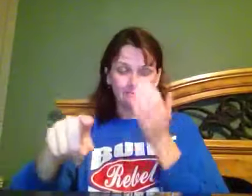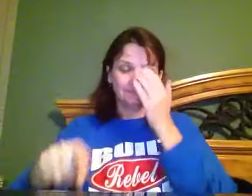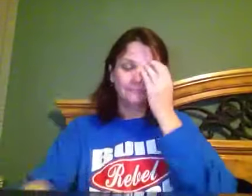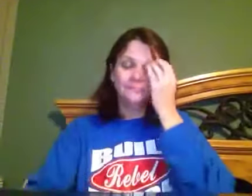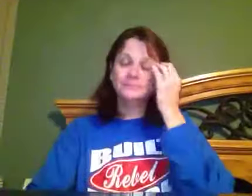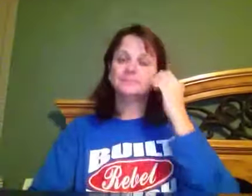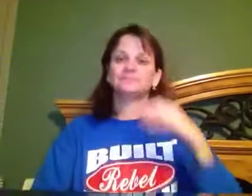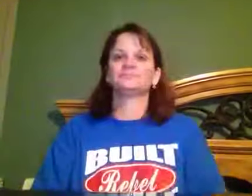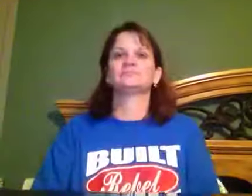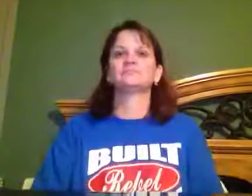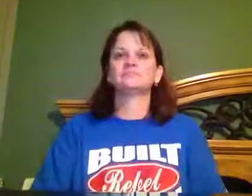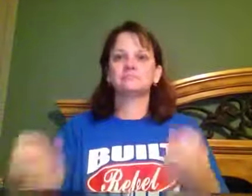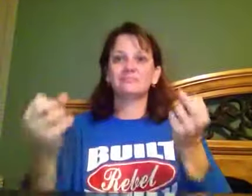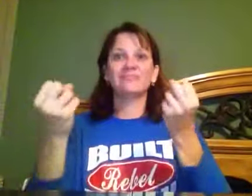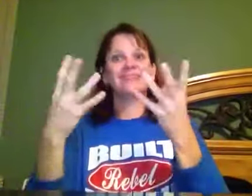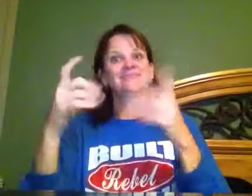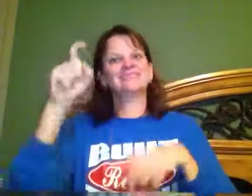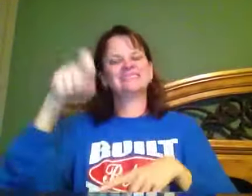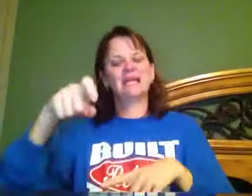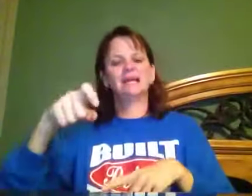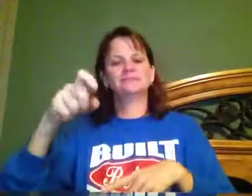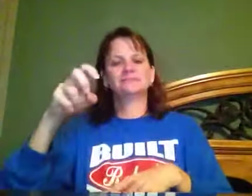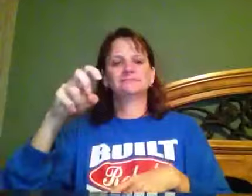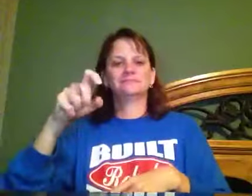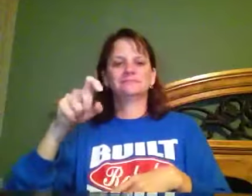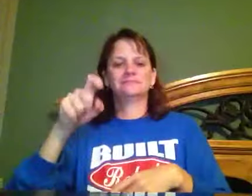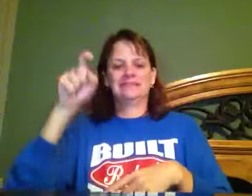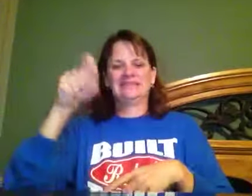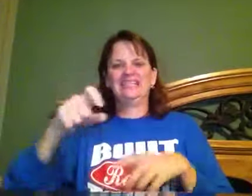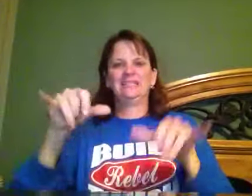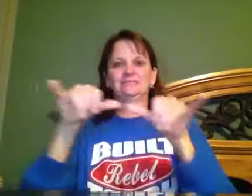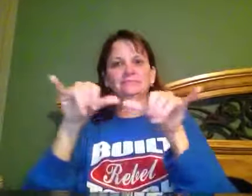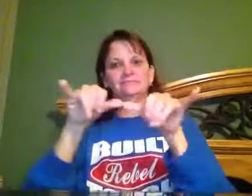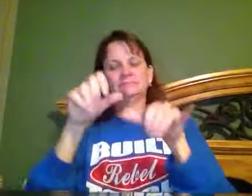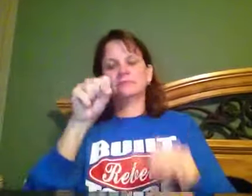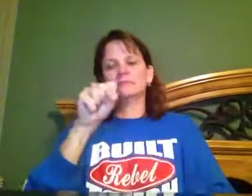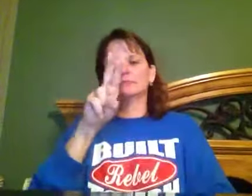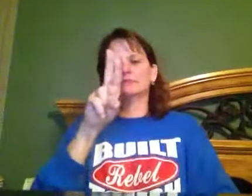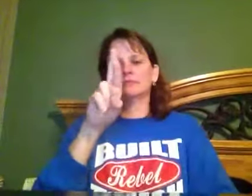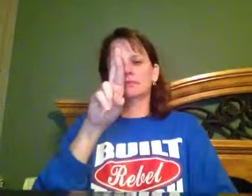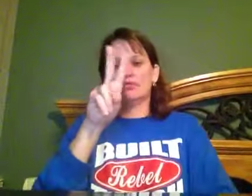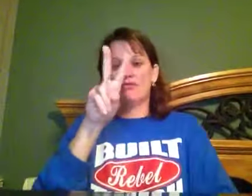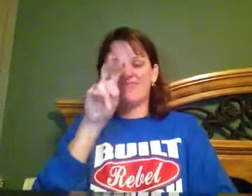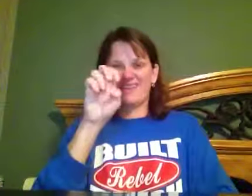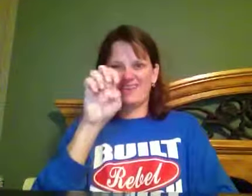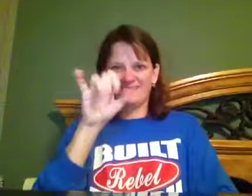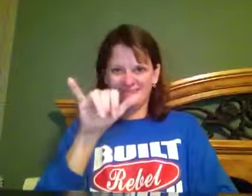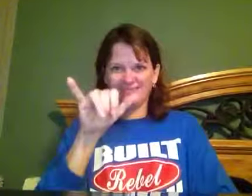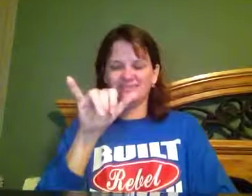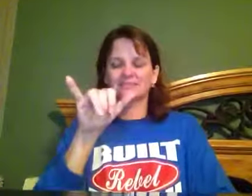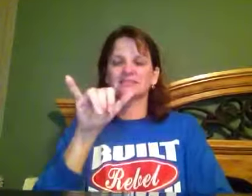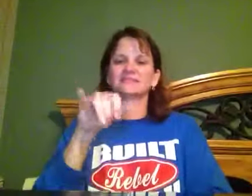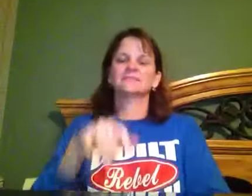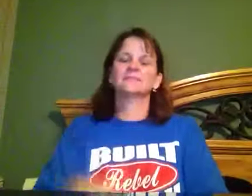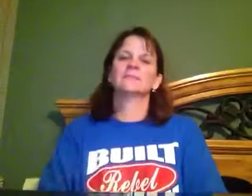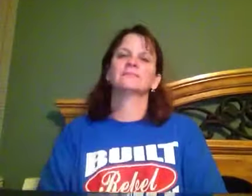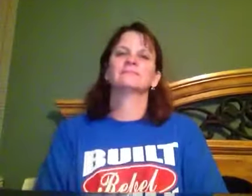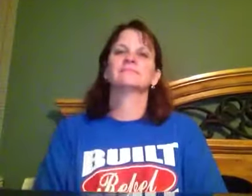expense. Then we move on to title search. These things don't cost any money, but you want to make sure that the owners have free and